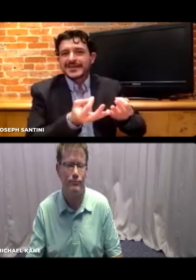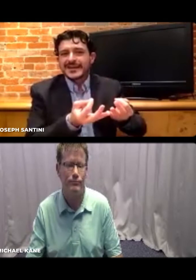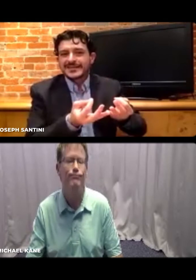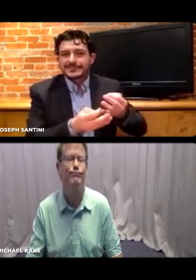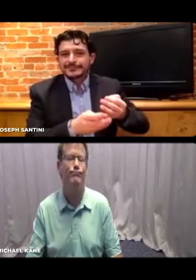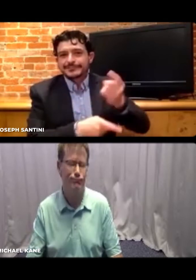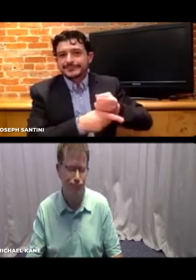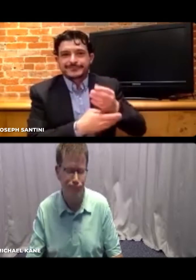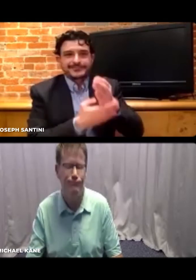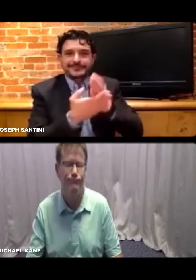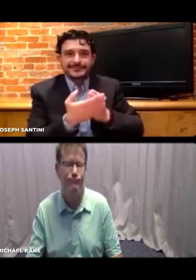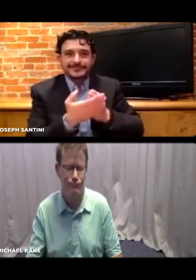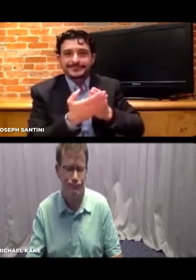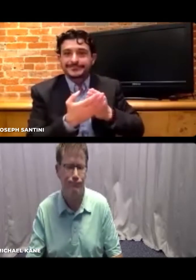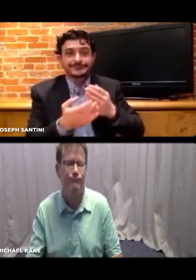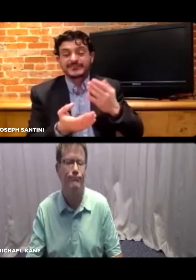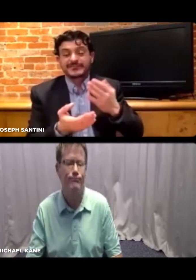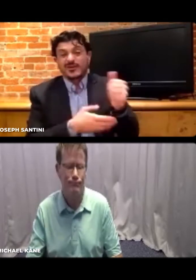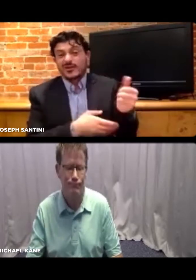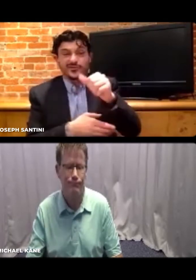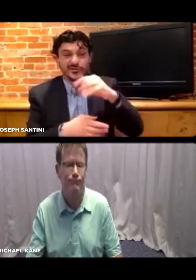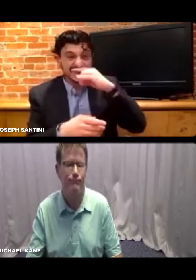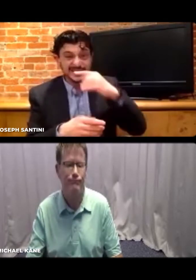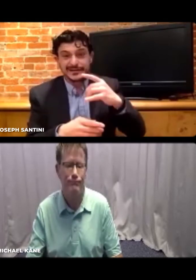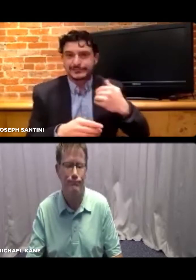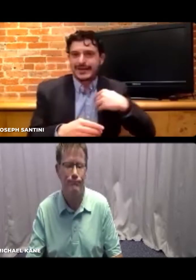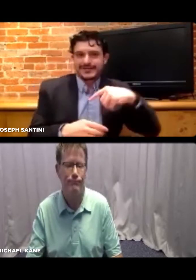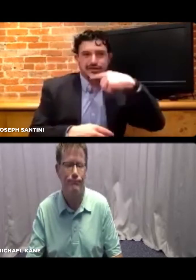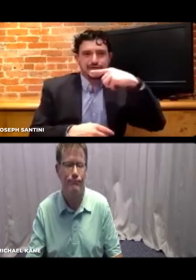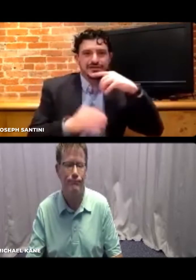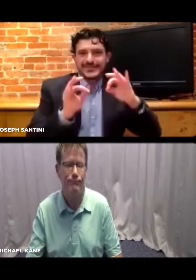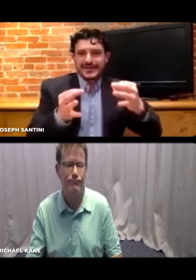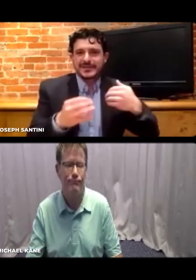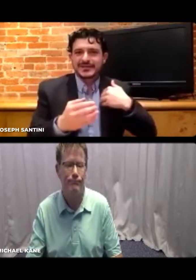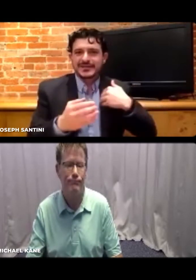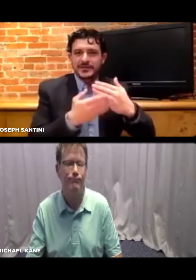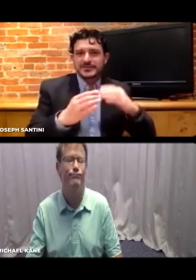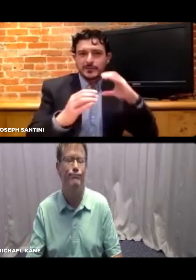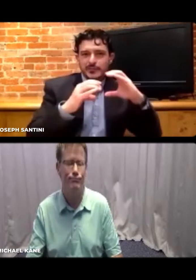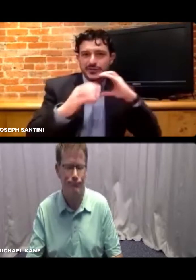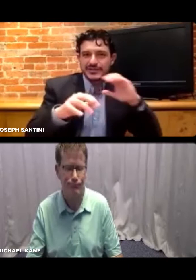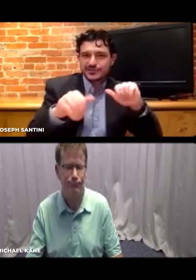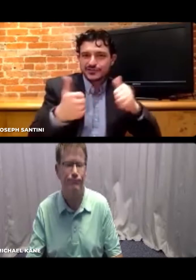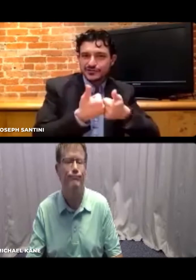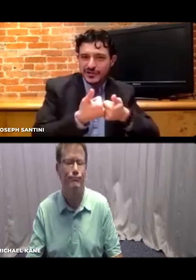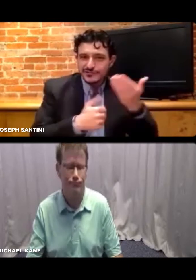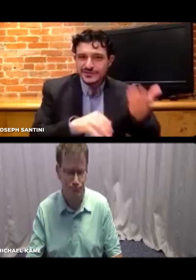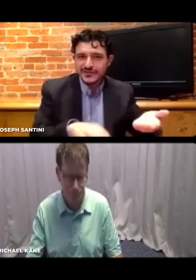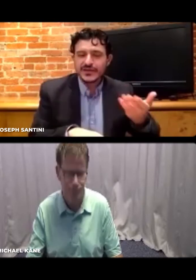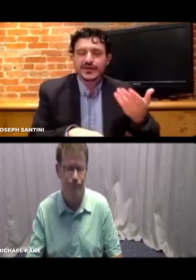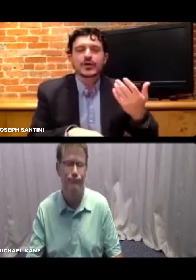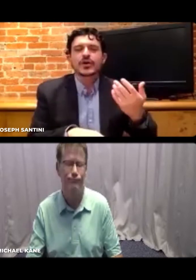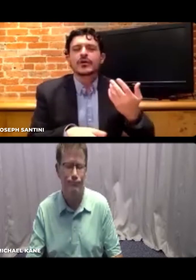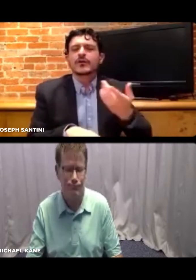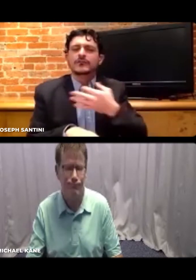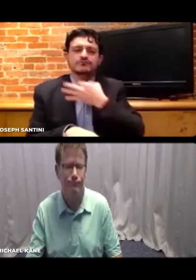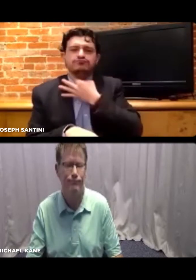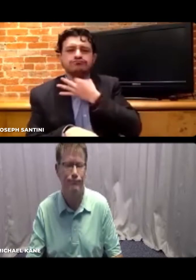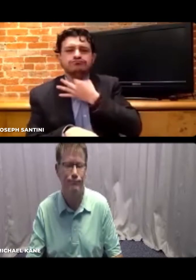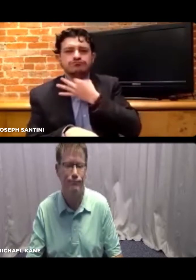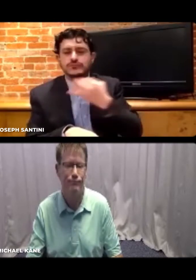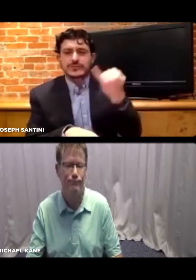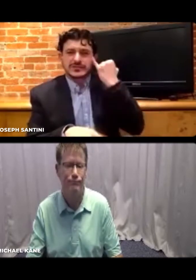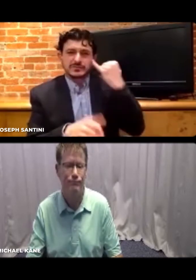sense that they just don't. And other kids face communication barriers in their families. So I'm